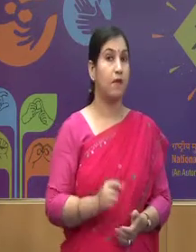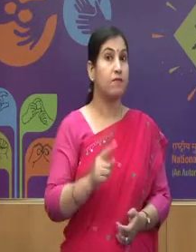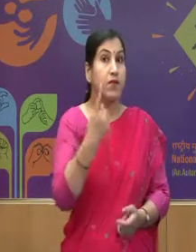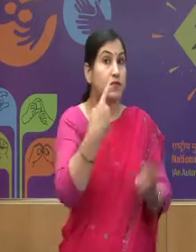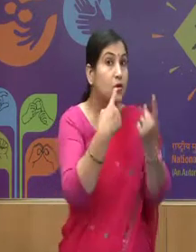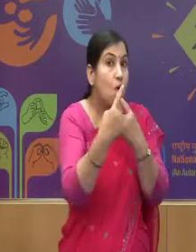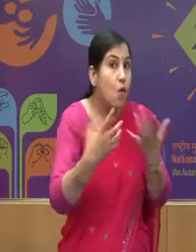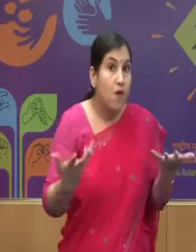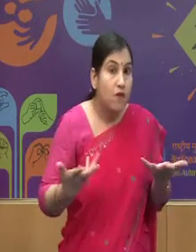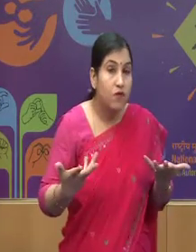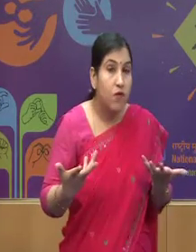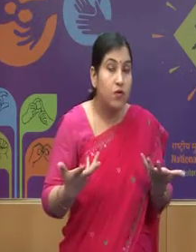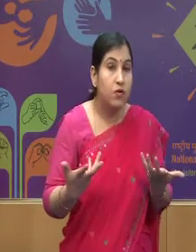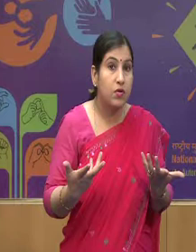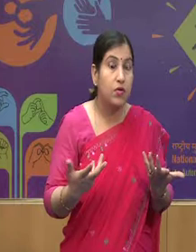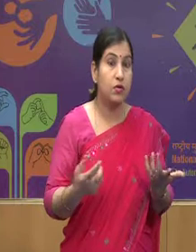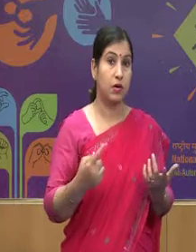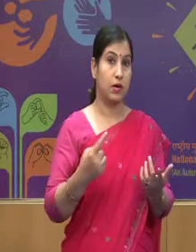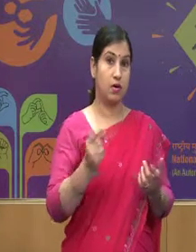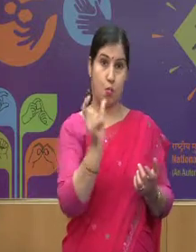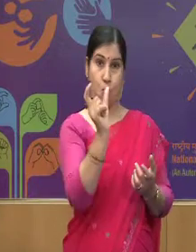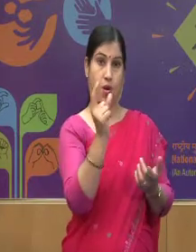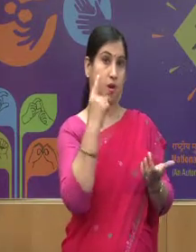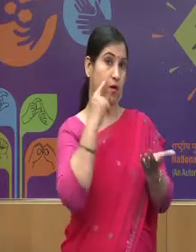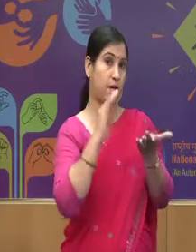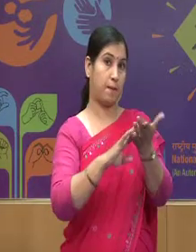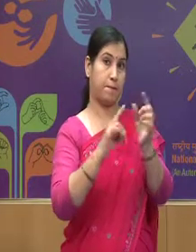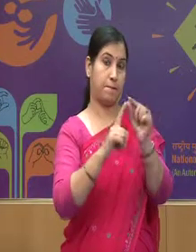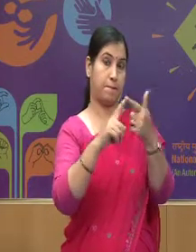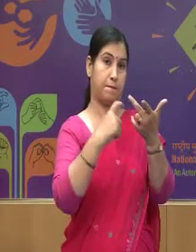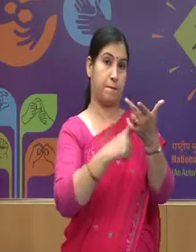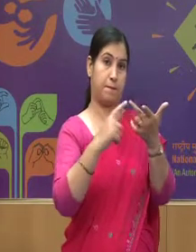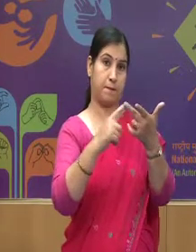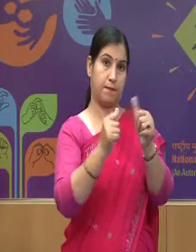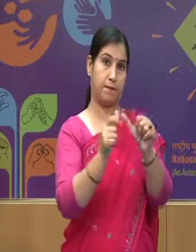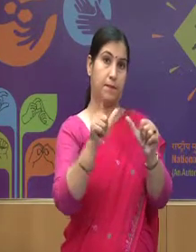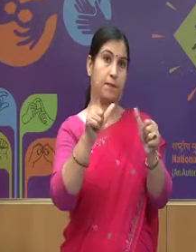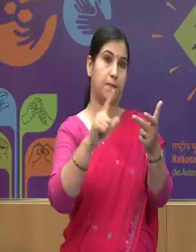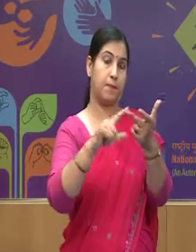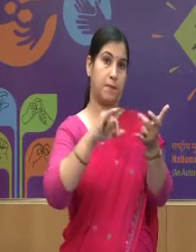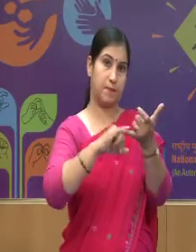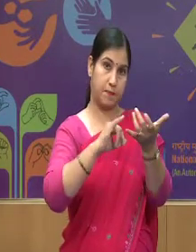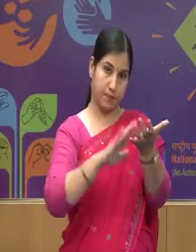First, we discussed about the concept of imperialism and colonialism.